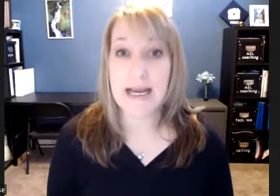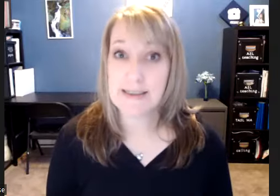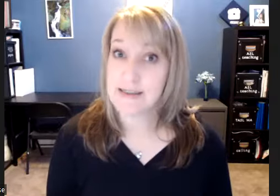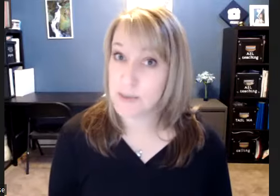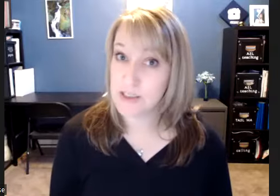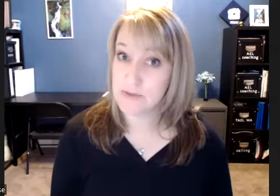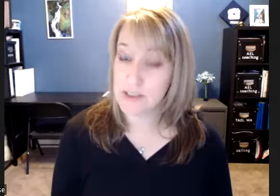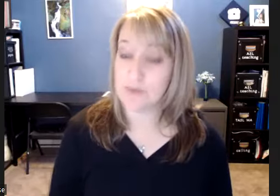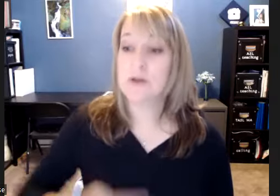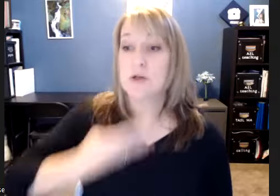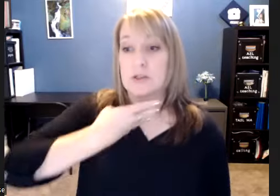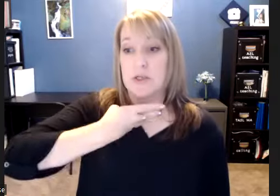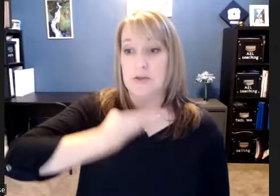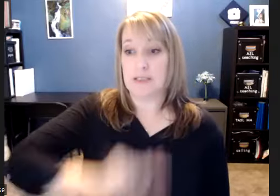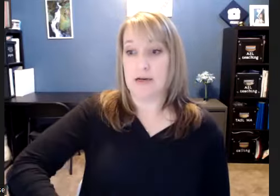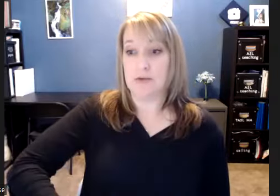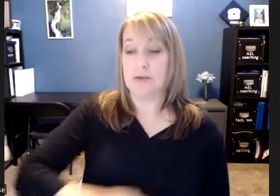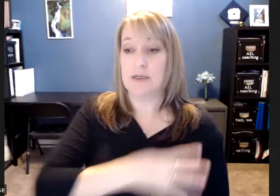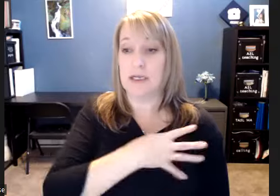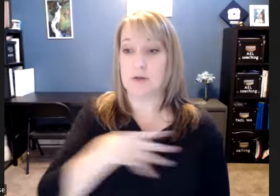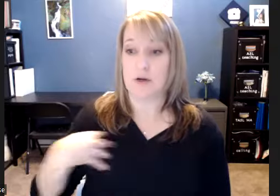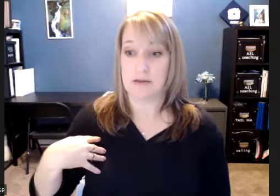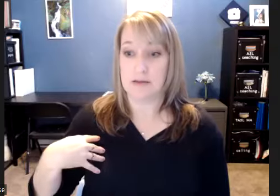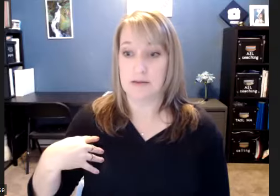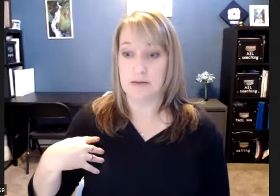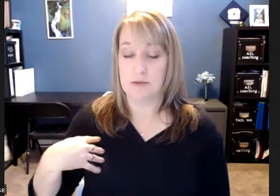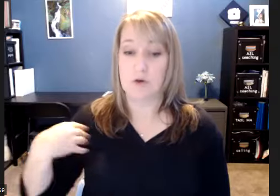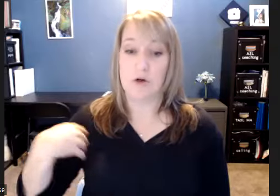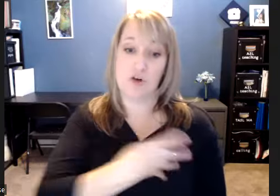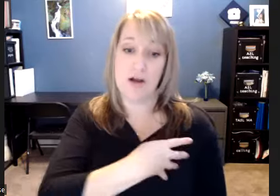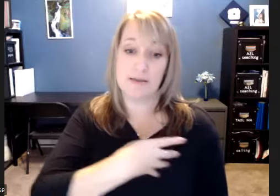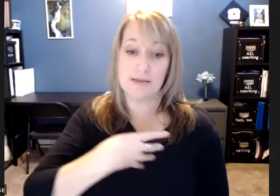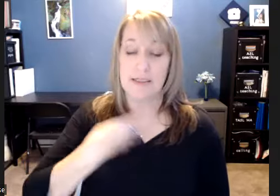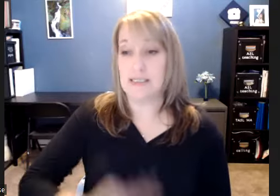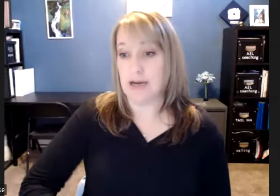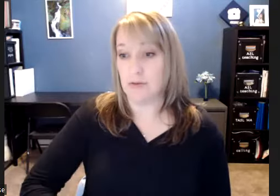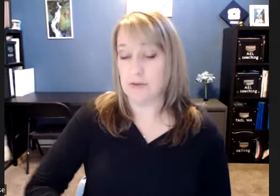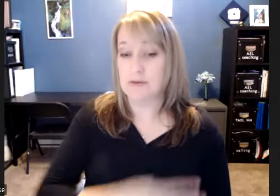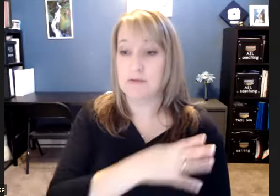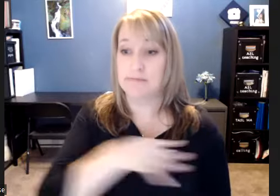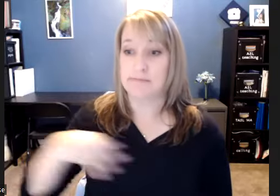Plaid is a combination of the two. So you go down and across, or across and down.